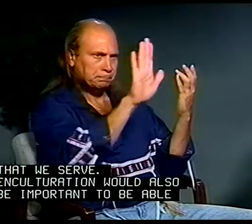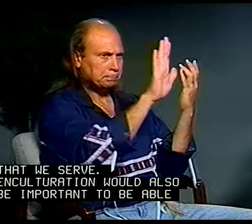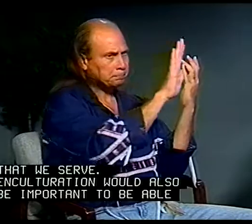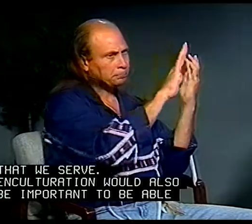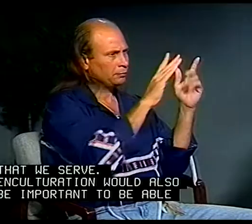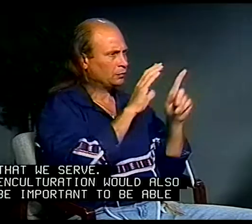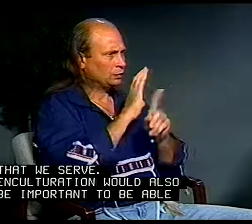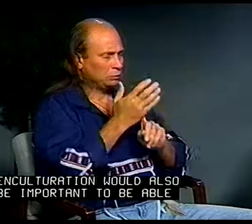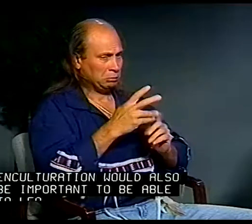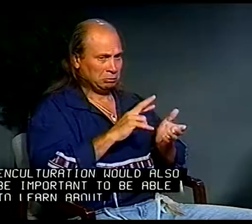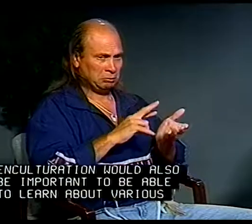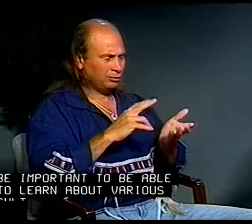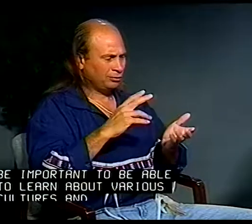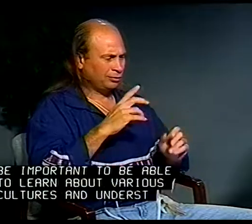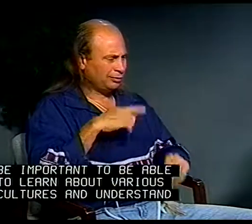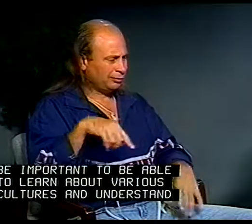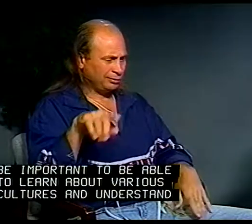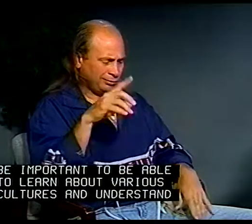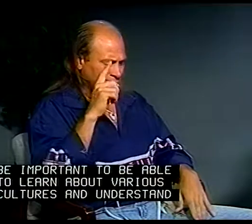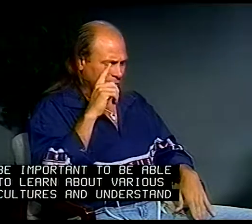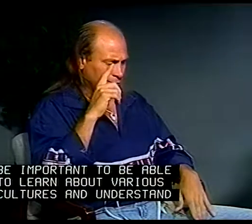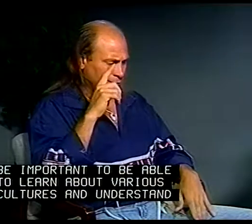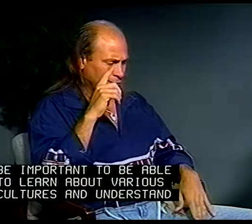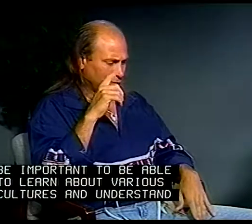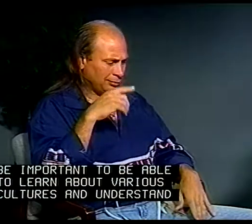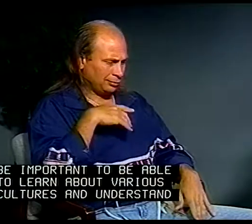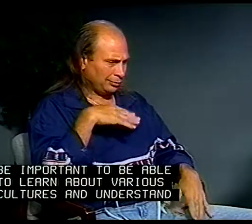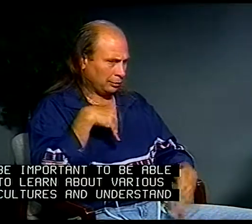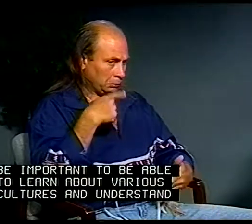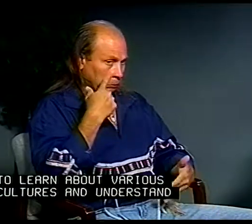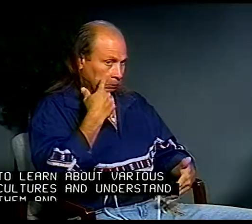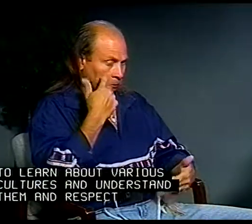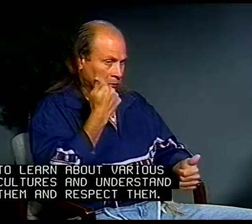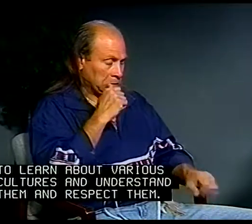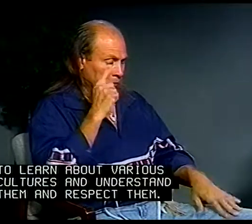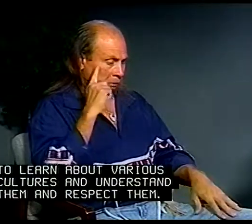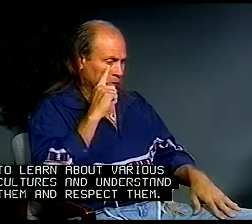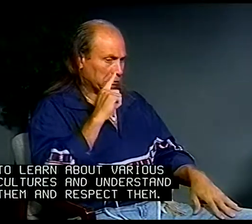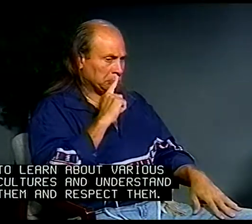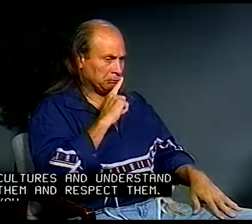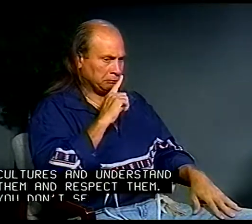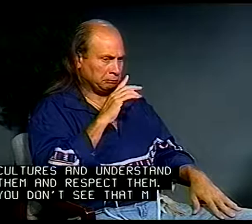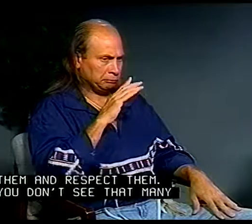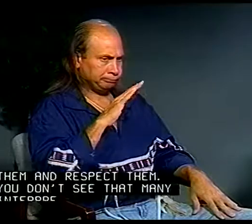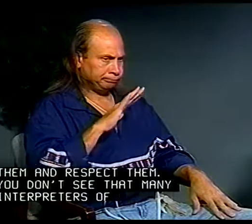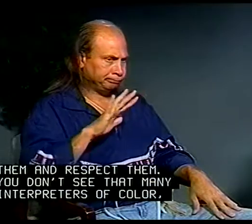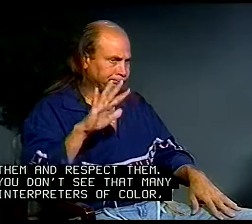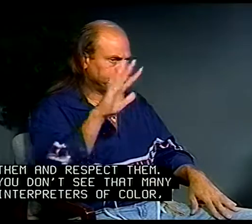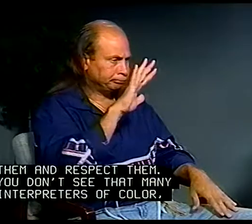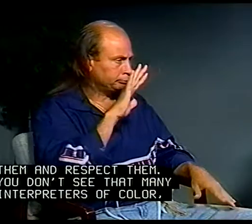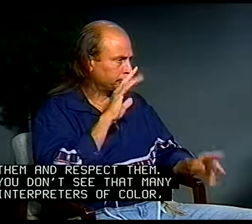acculturation would also be very important, to be able to learn about various cultures and understand them and respect them. You don't see that